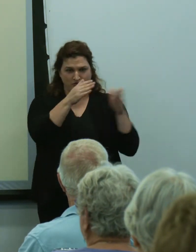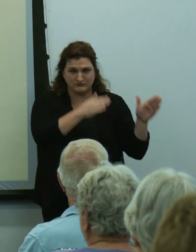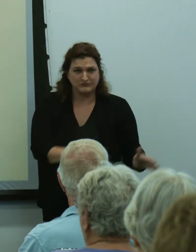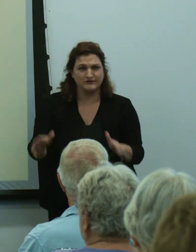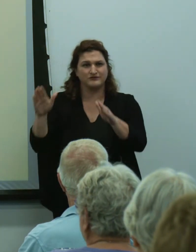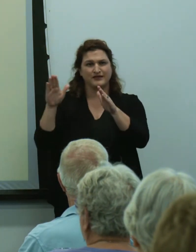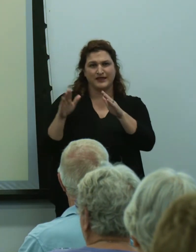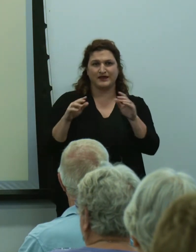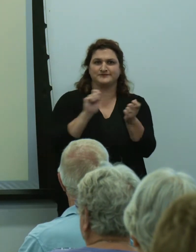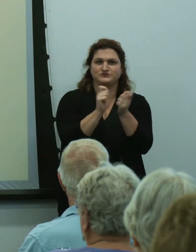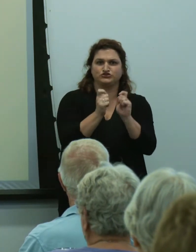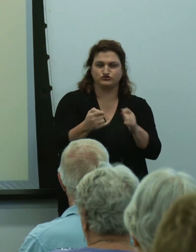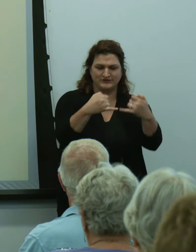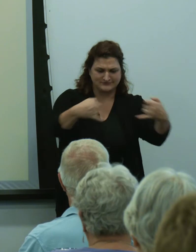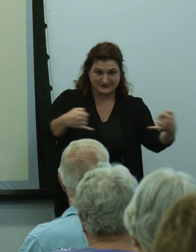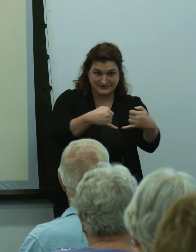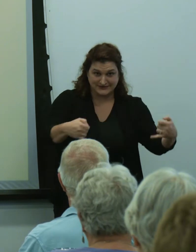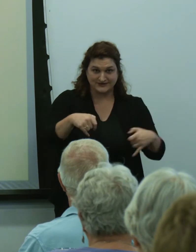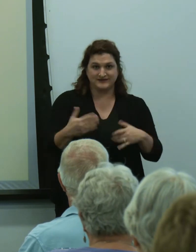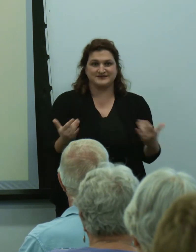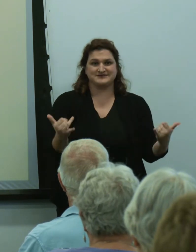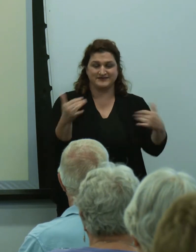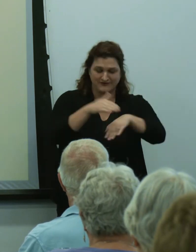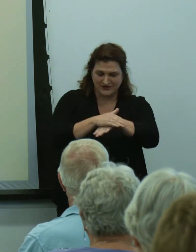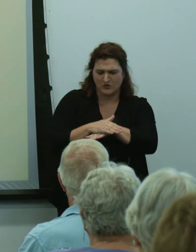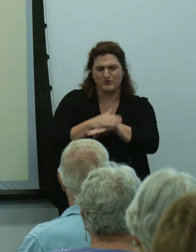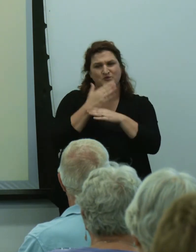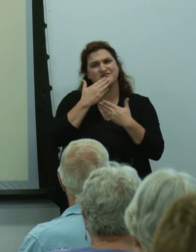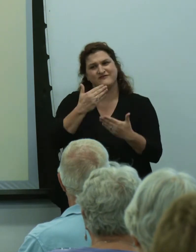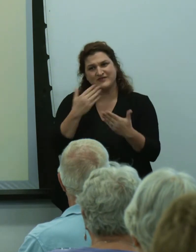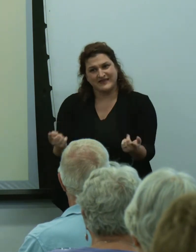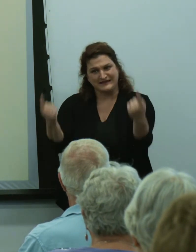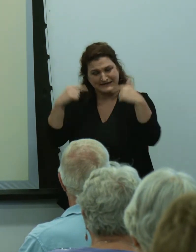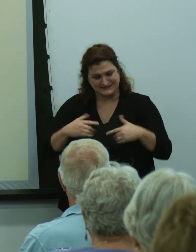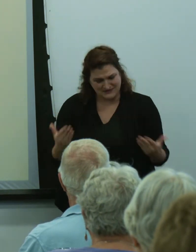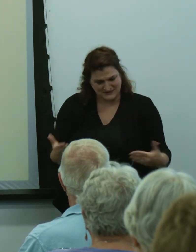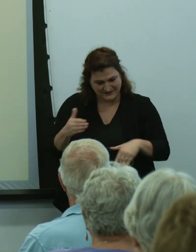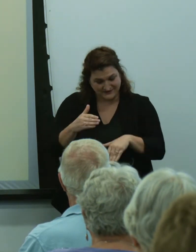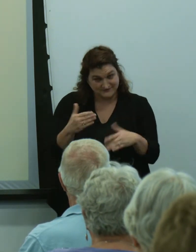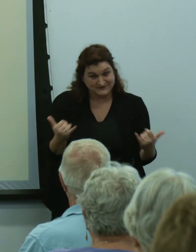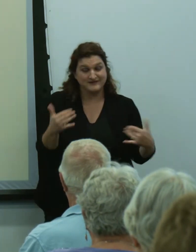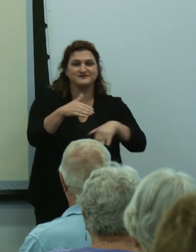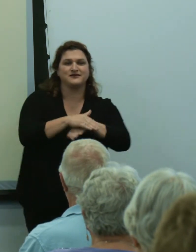fortunate to have Dennis with us this evening to share his wealth of expertise and information.